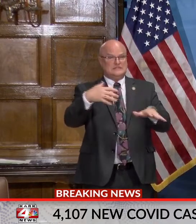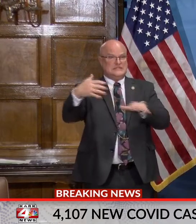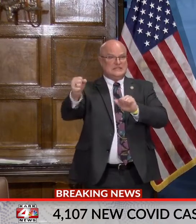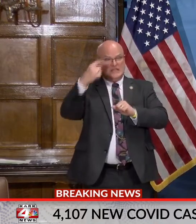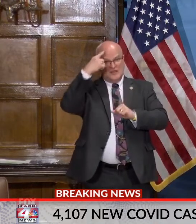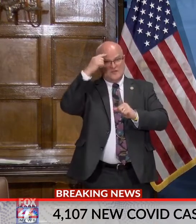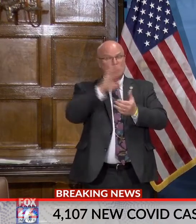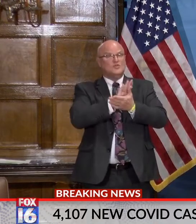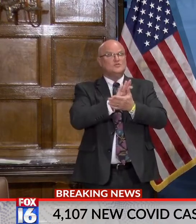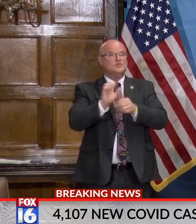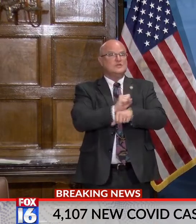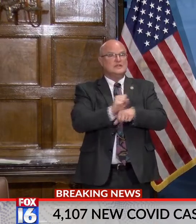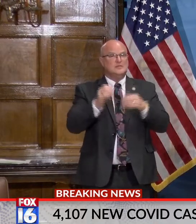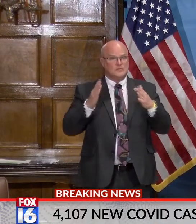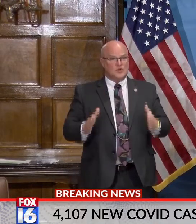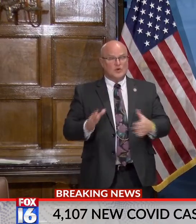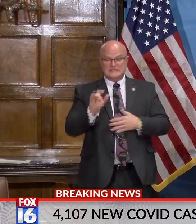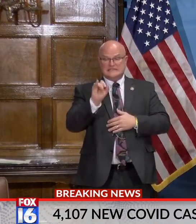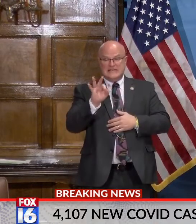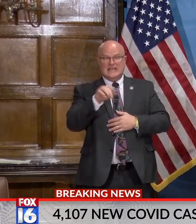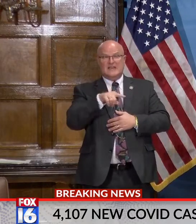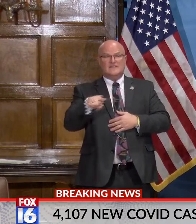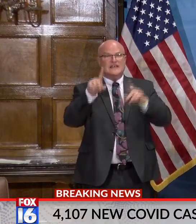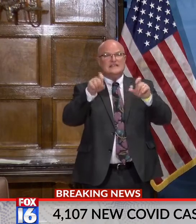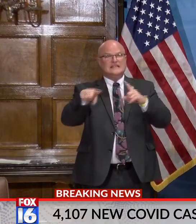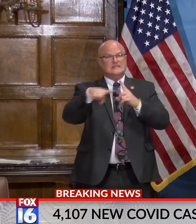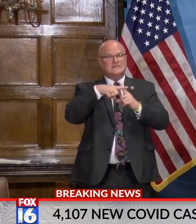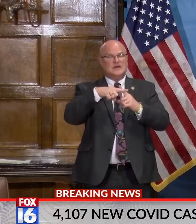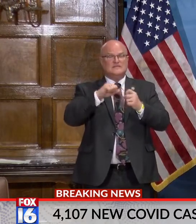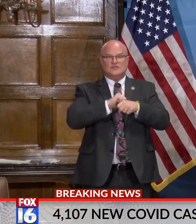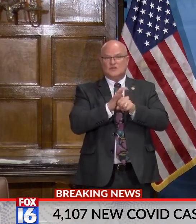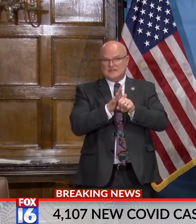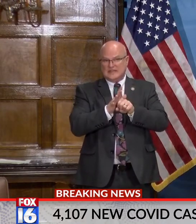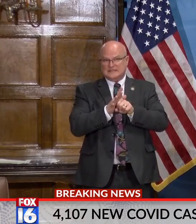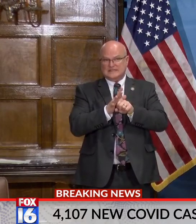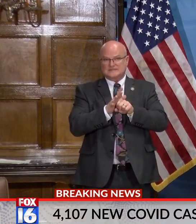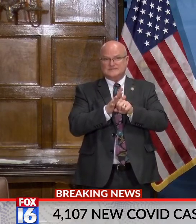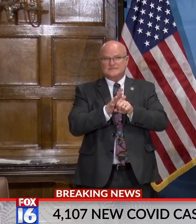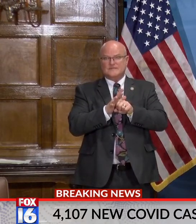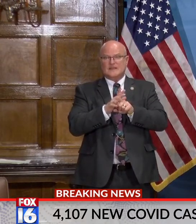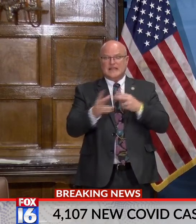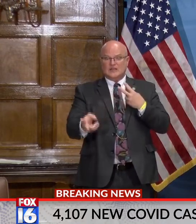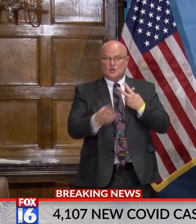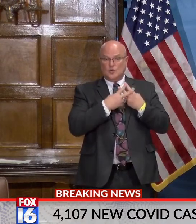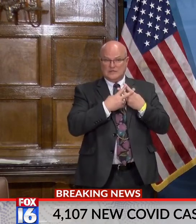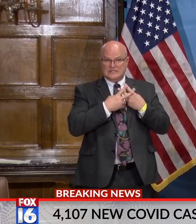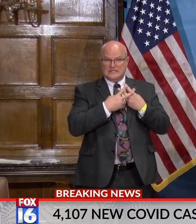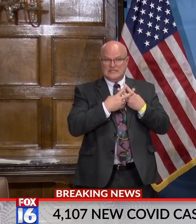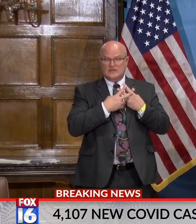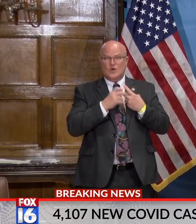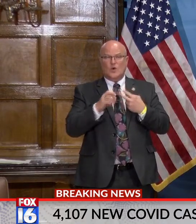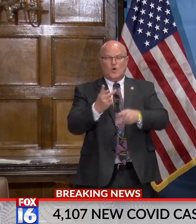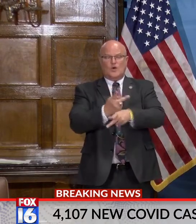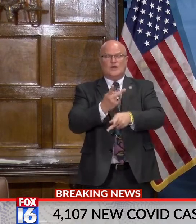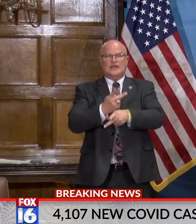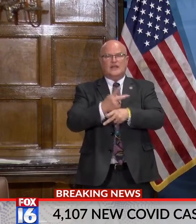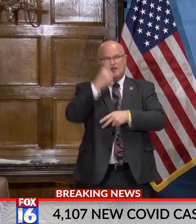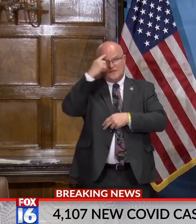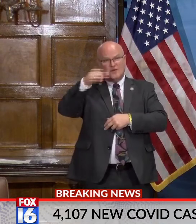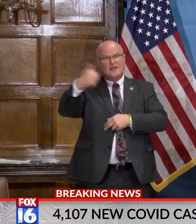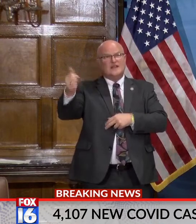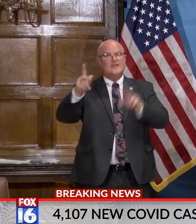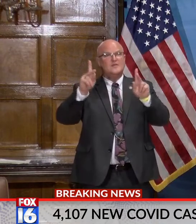school employees if they were tested positive for COVID-19, had to quarantine, or were caring for a dependent who